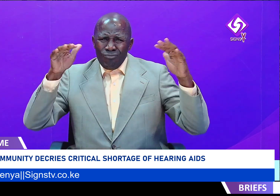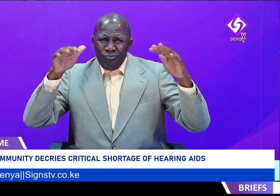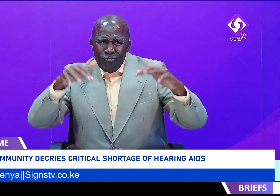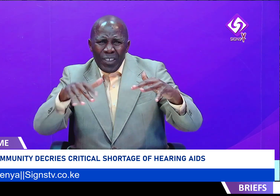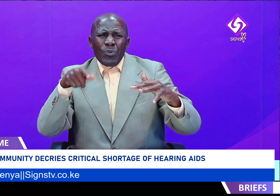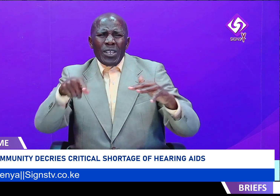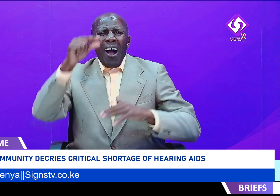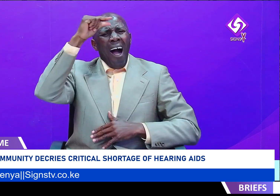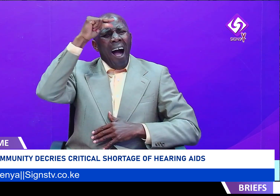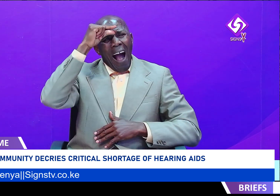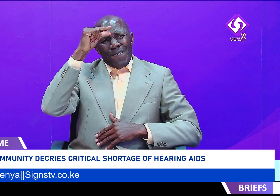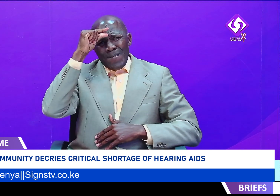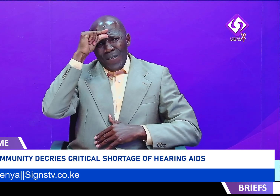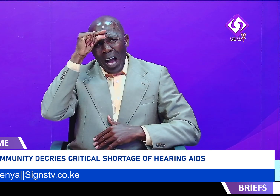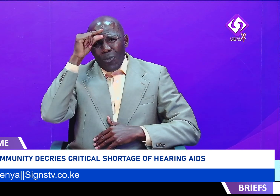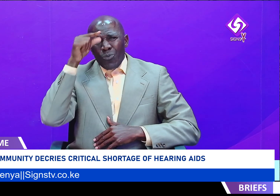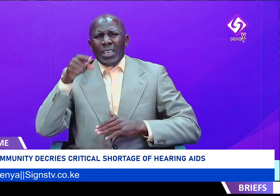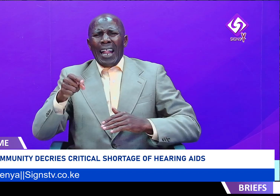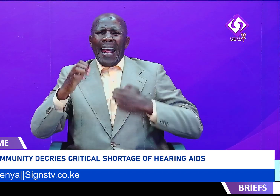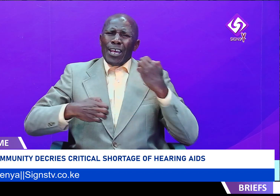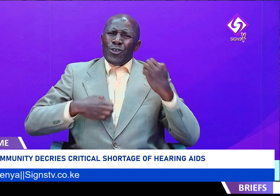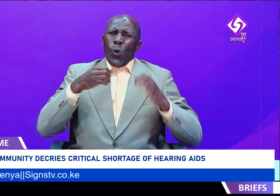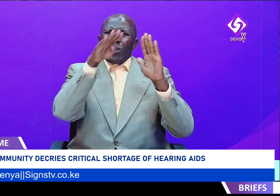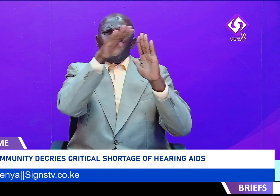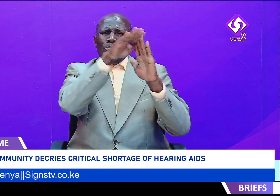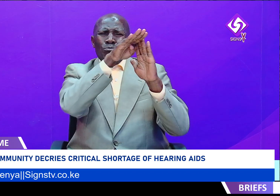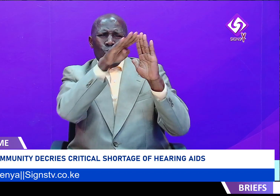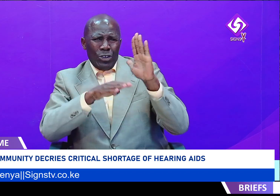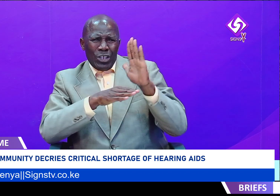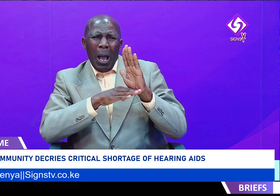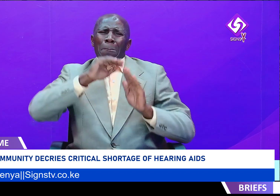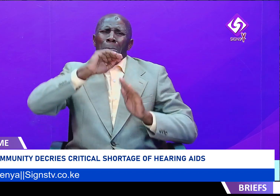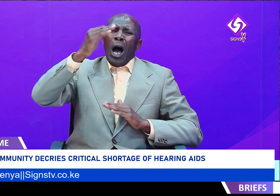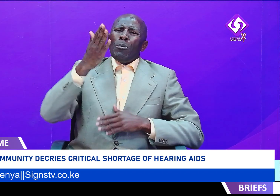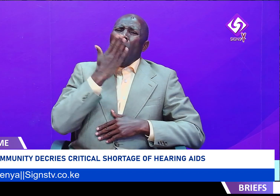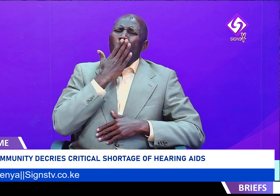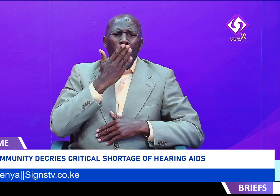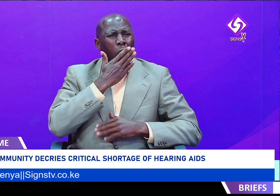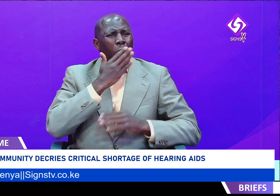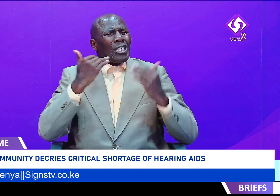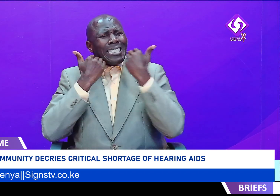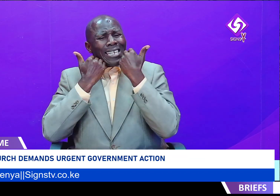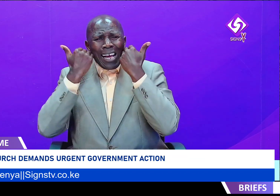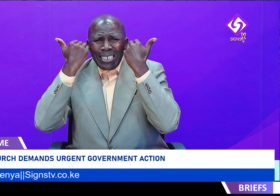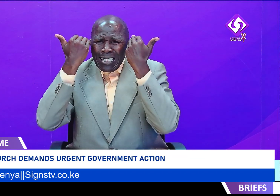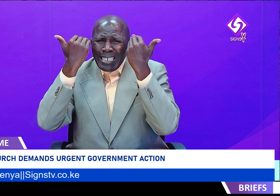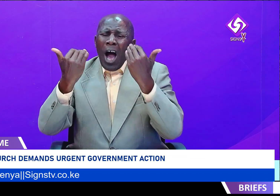And on to our next news. The Anglican Church has called upon the government to urgently